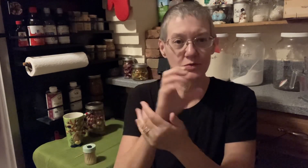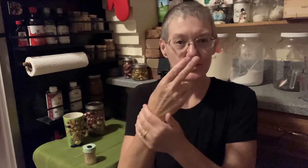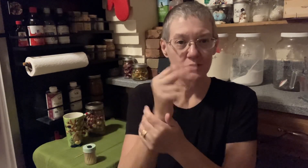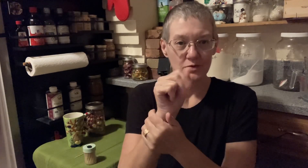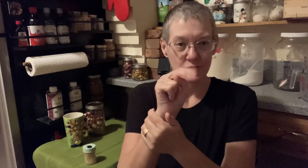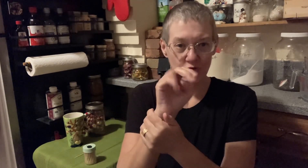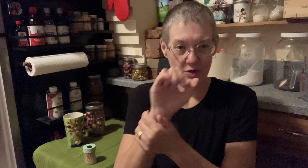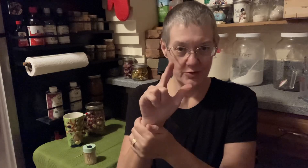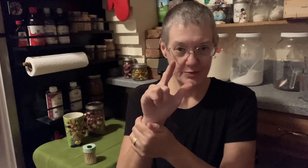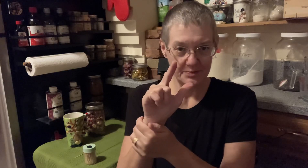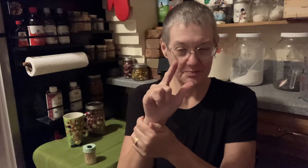this new keto channel.